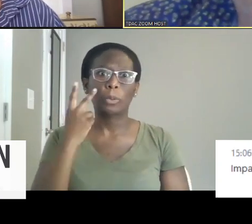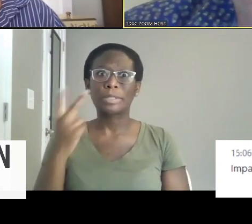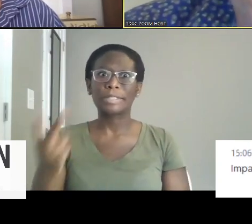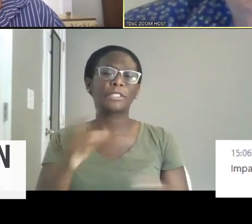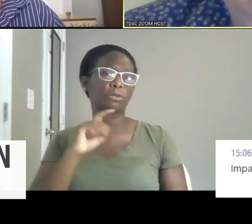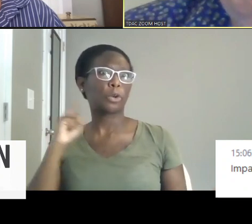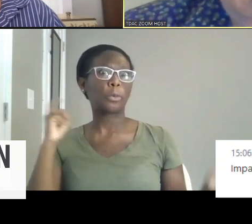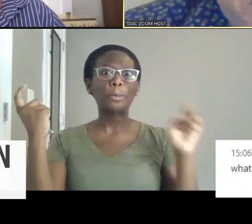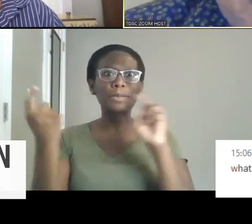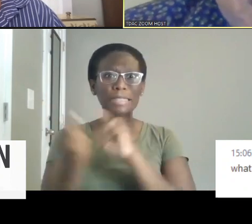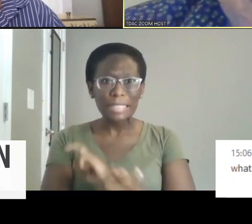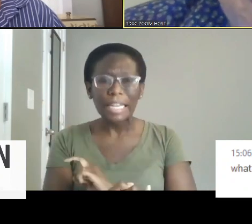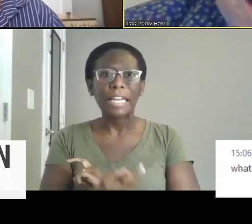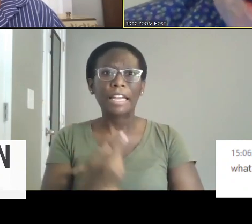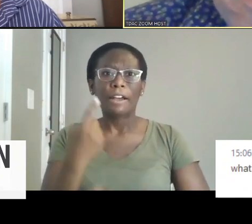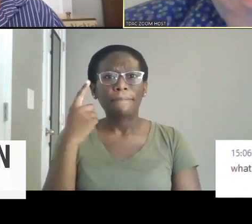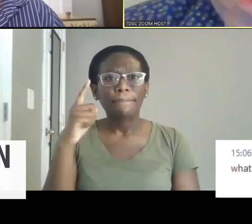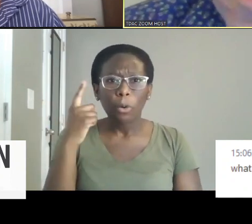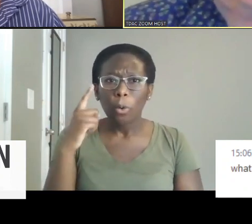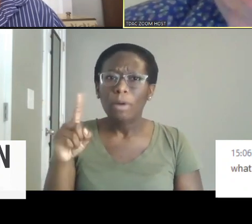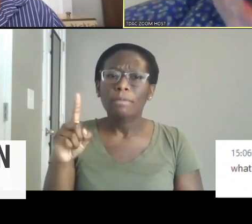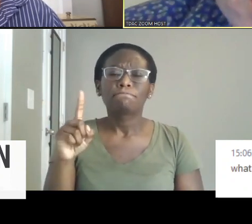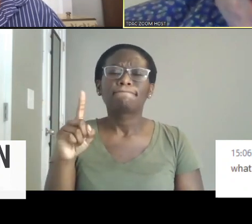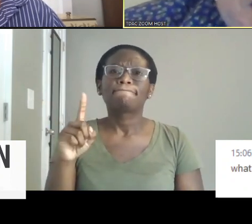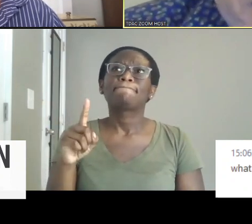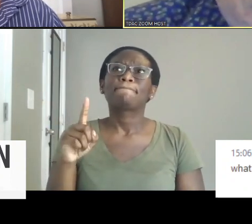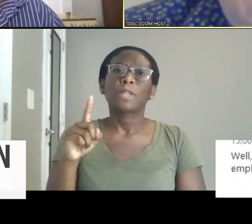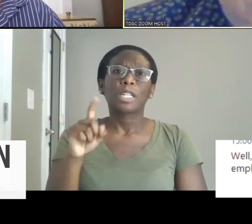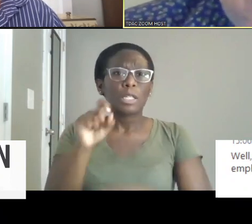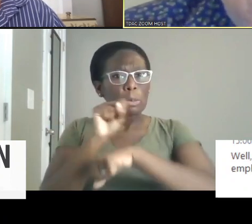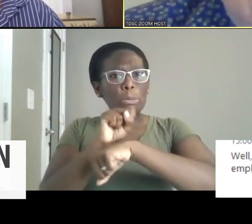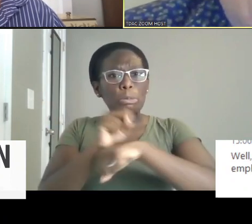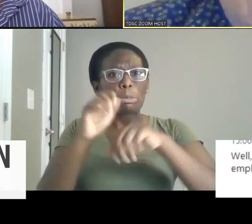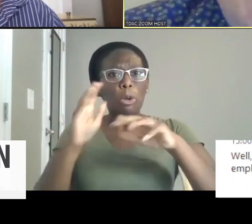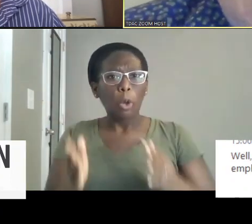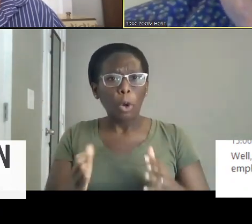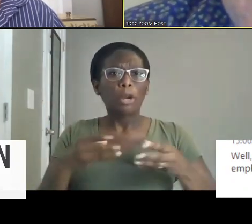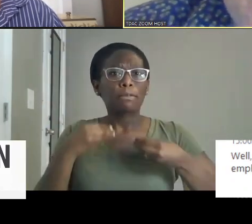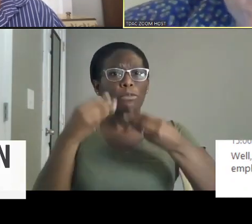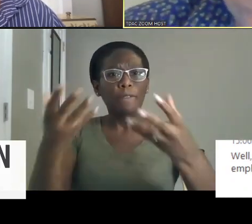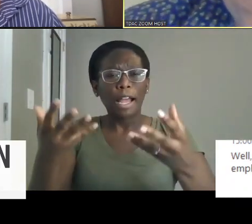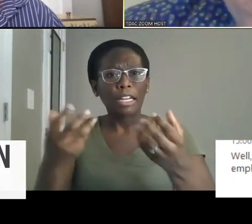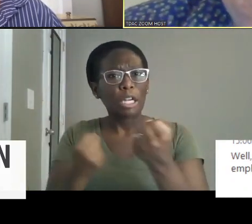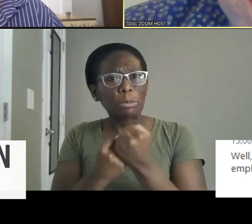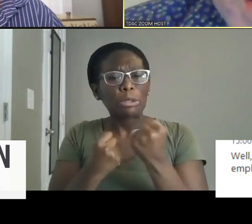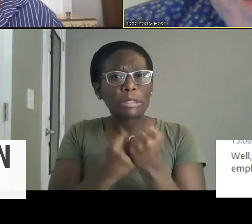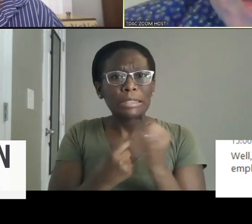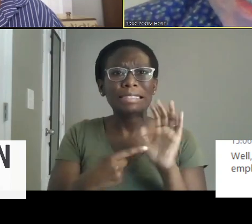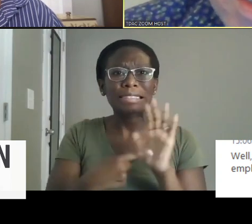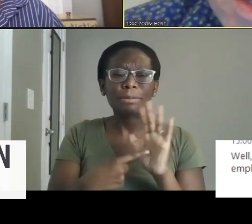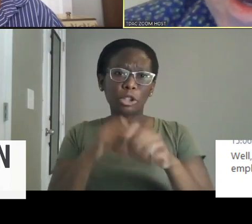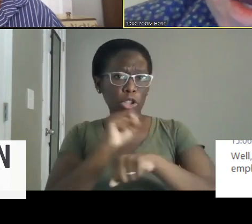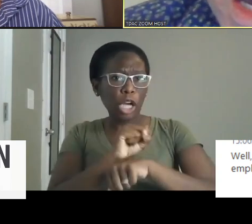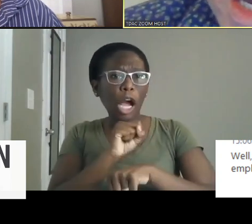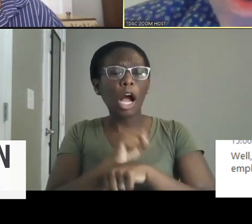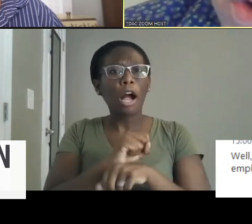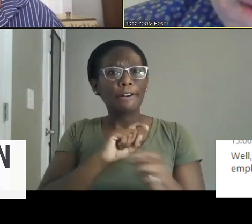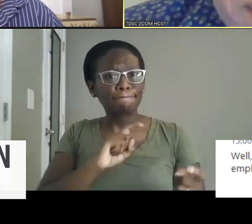in terms of employers uh, providing accommodations such as job